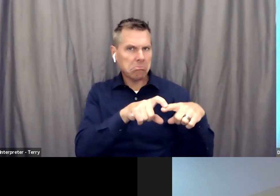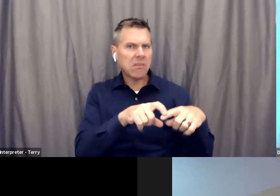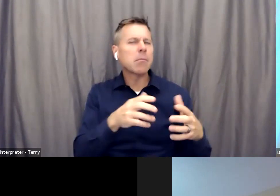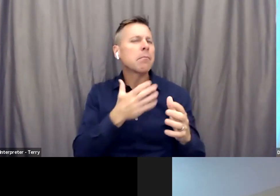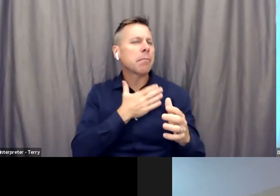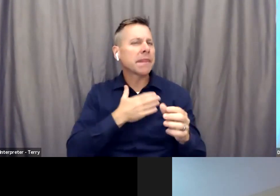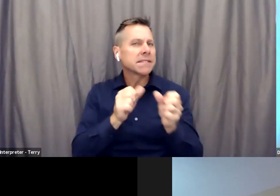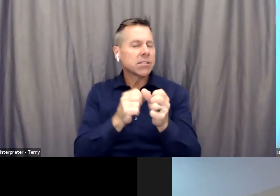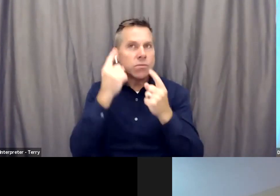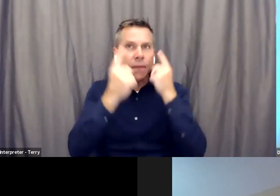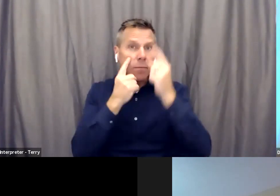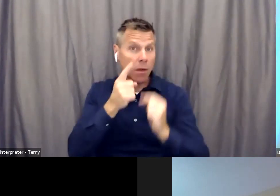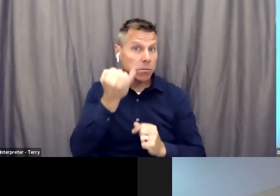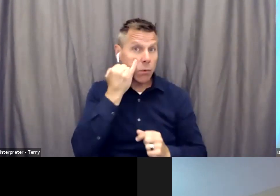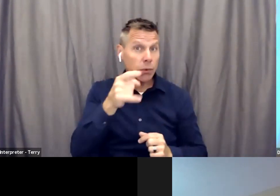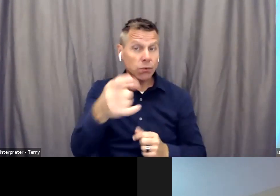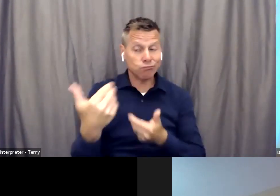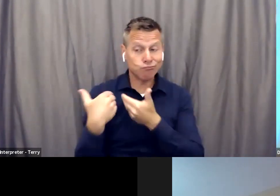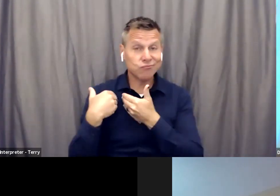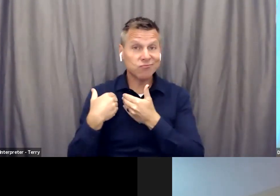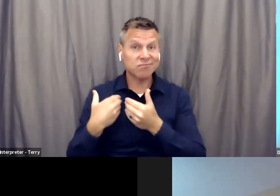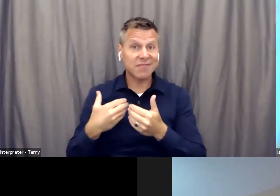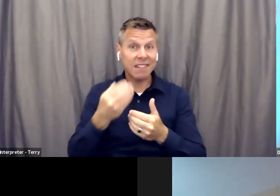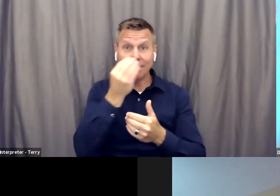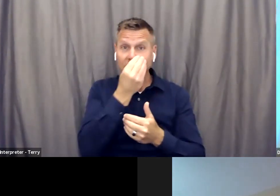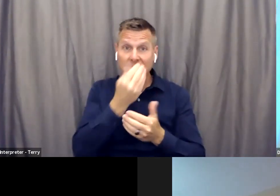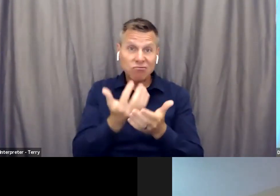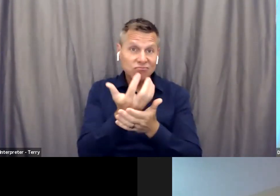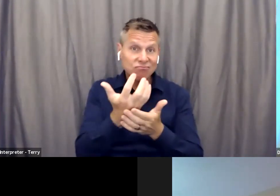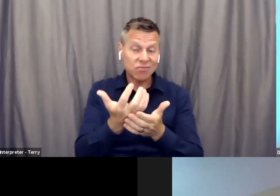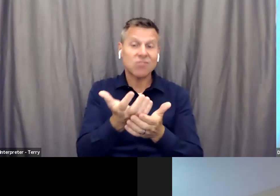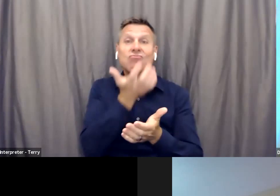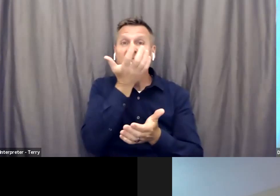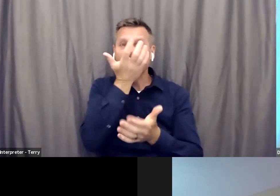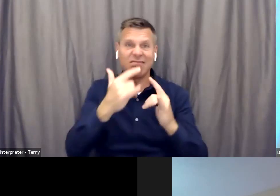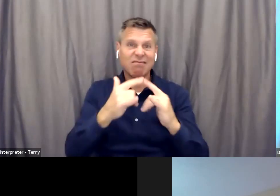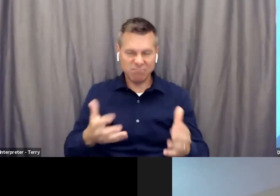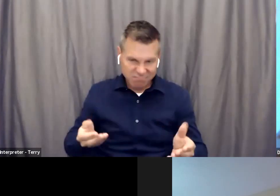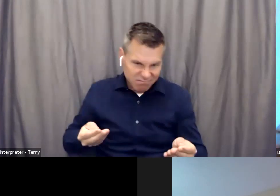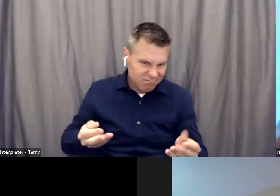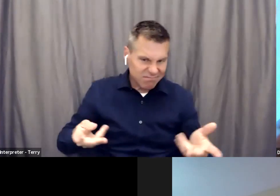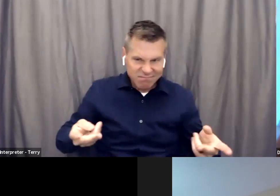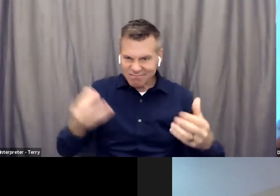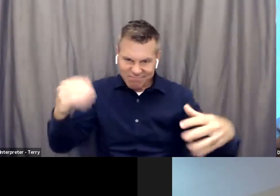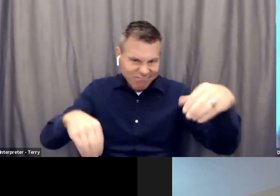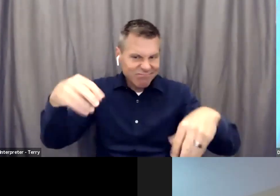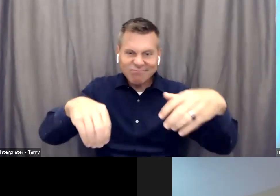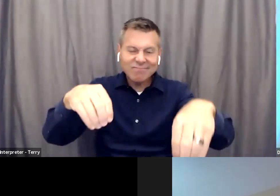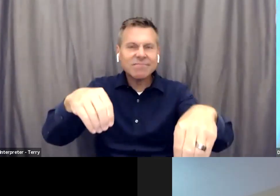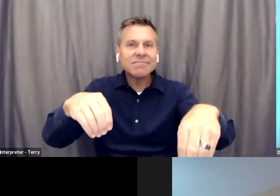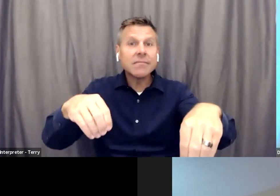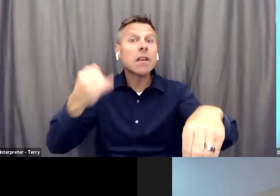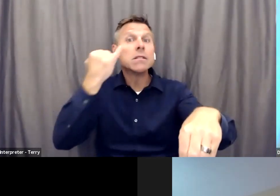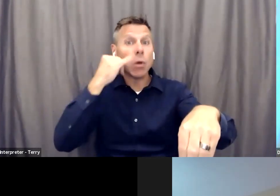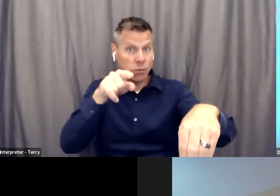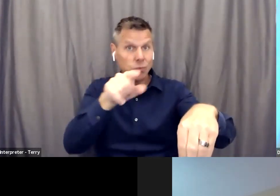a gardener, okay? So if you were a gardener and I came to you and I